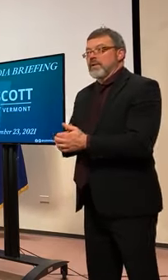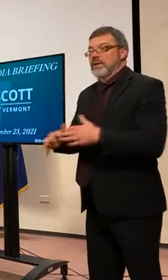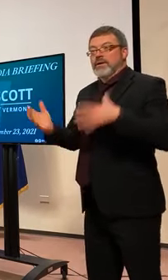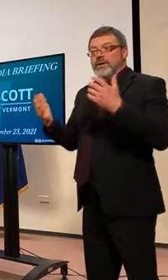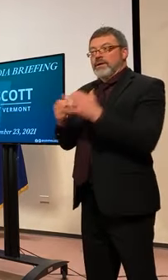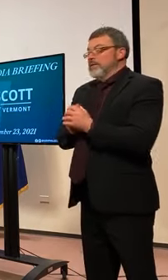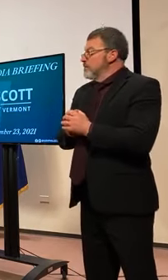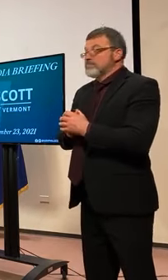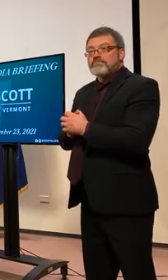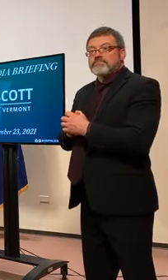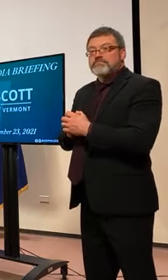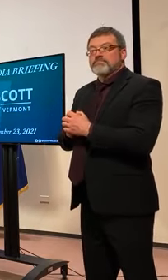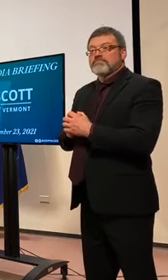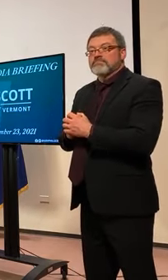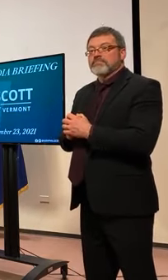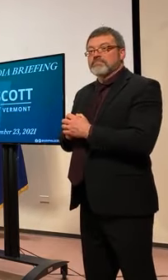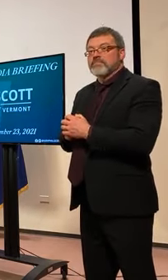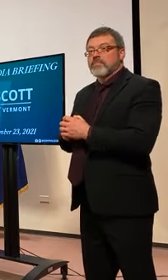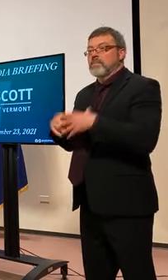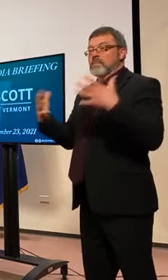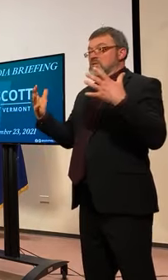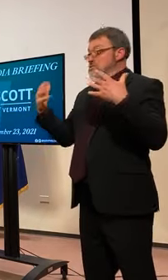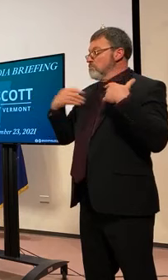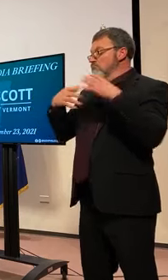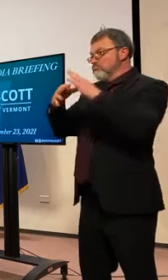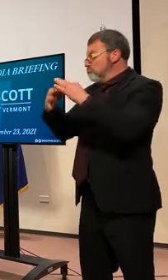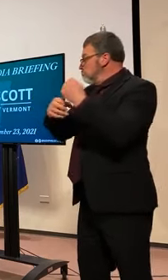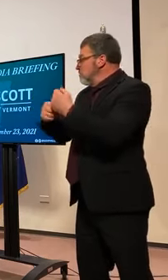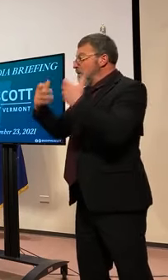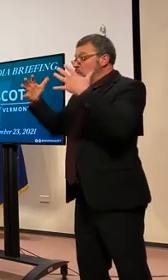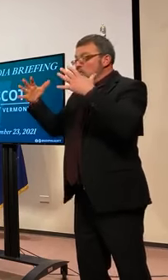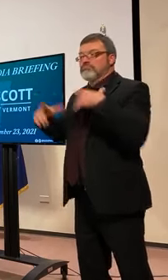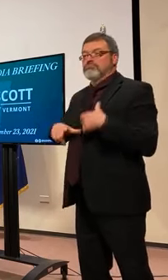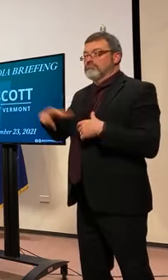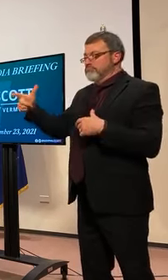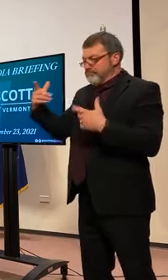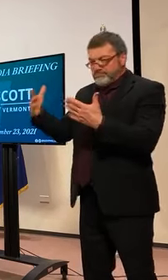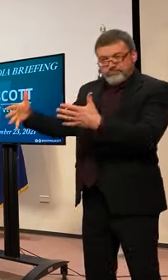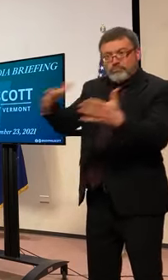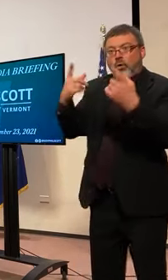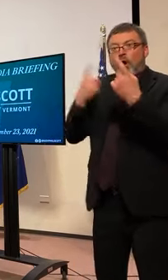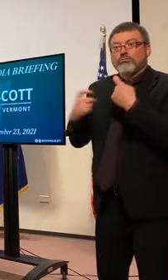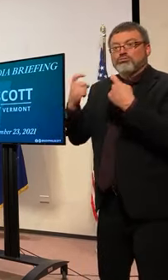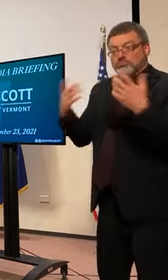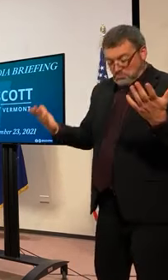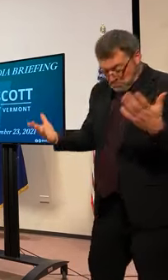Thank you, Dr. Levine. Now we'll open it up to questions. Starting with folks in the room.